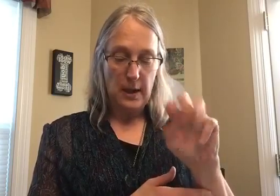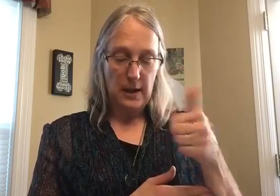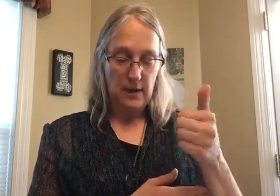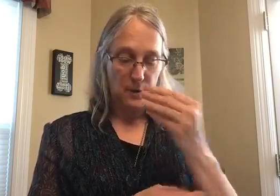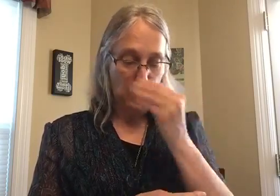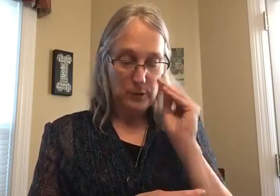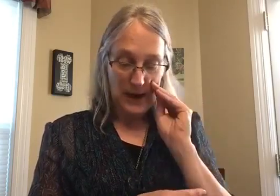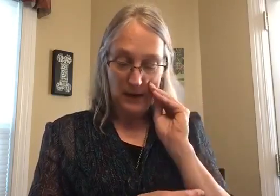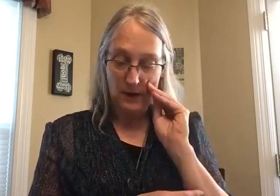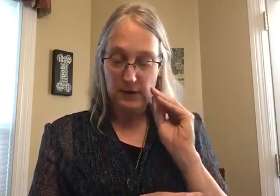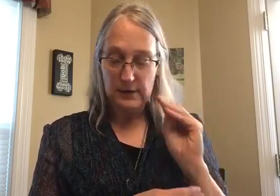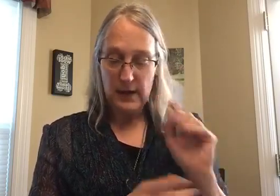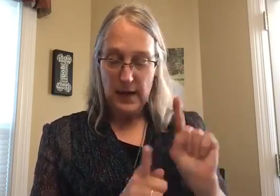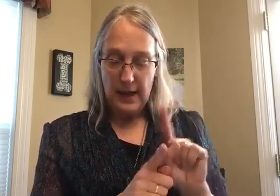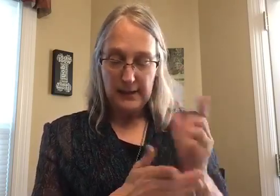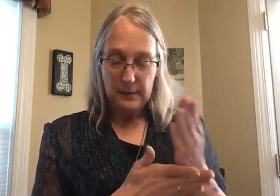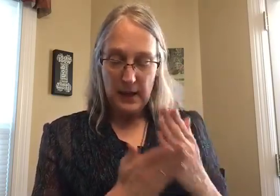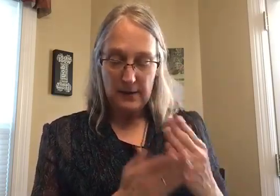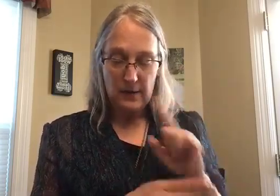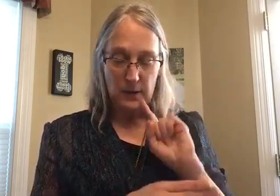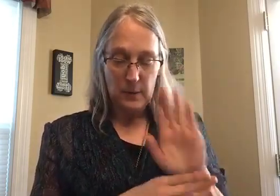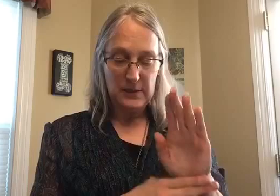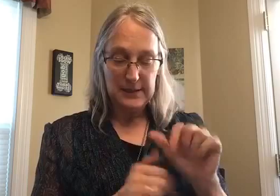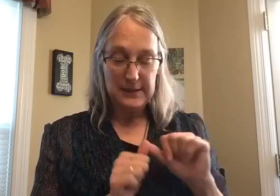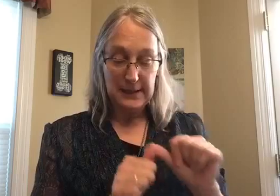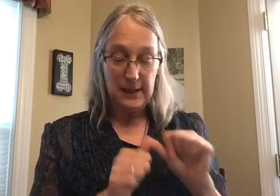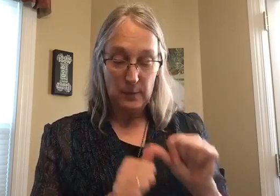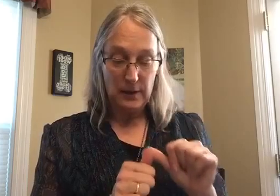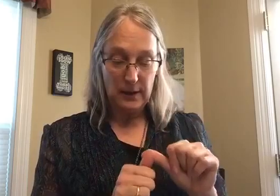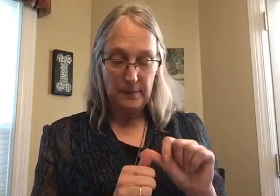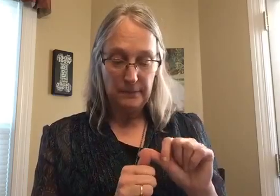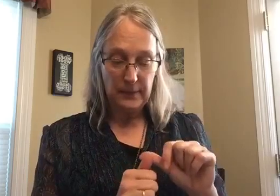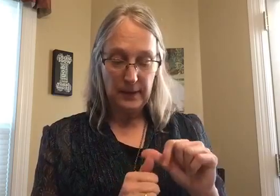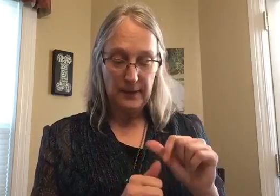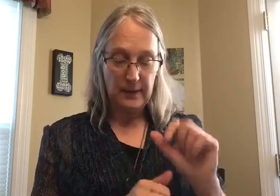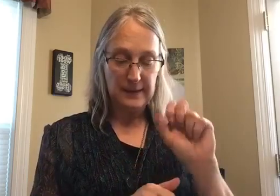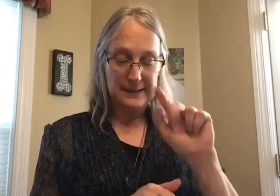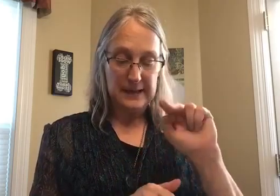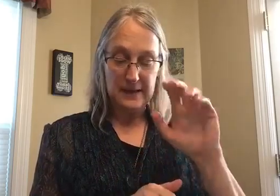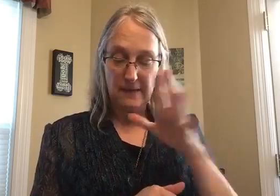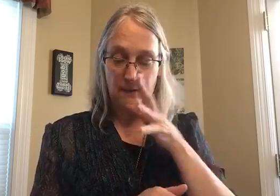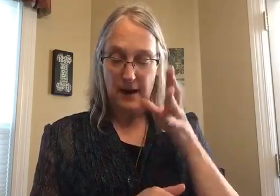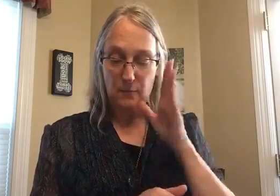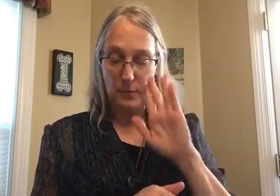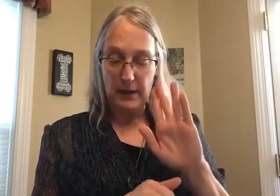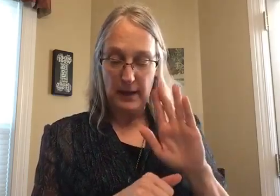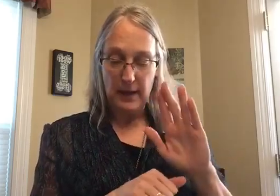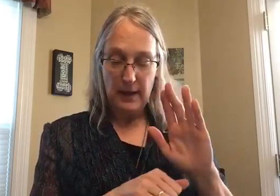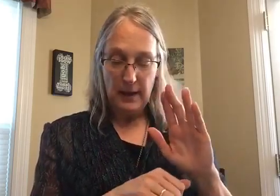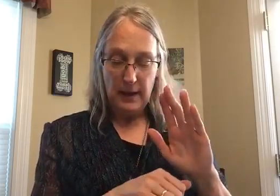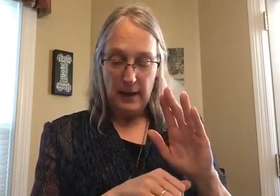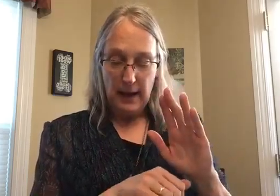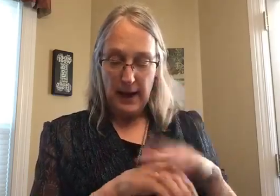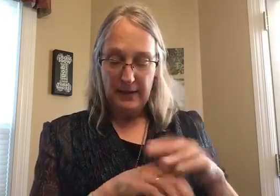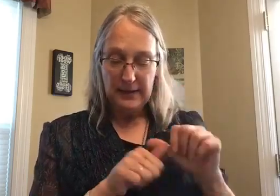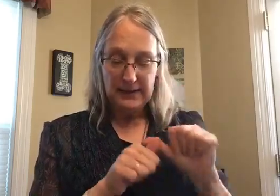other botanicals. As part of the commitment to sustainability, the scenic farm will be on the site